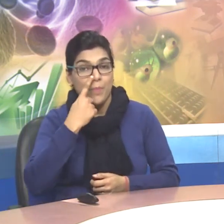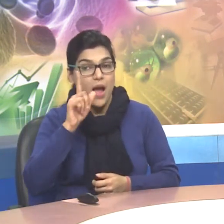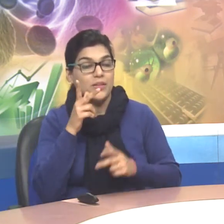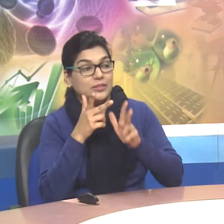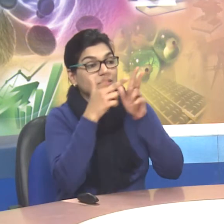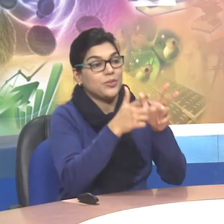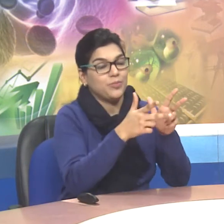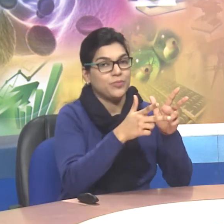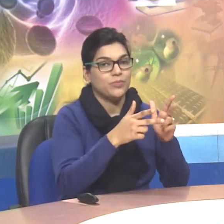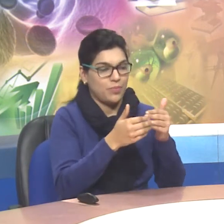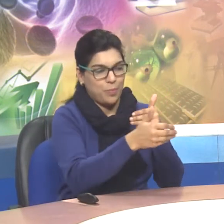In a clear way,